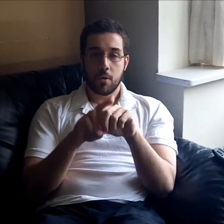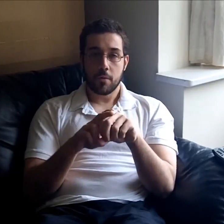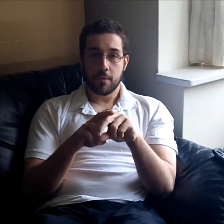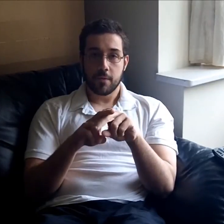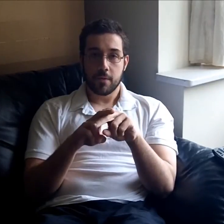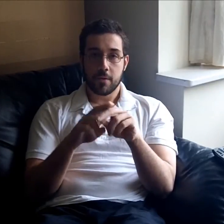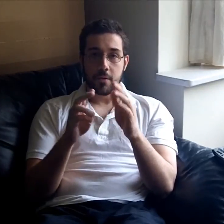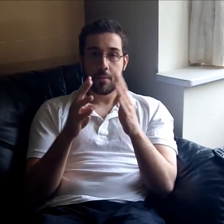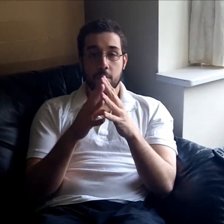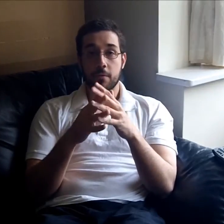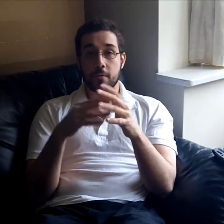wolf, wolf,